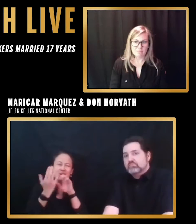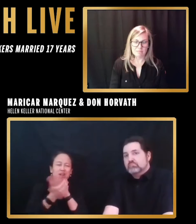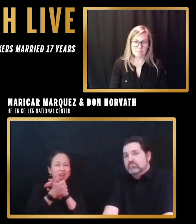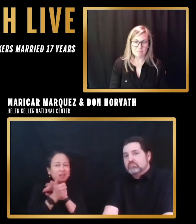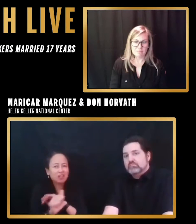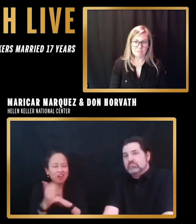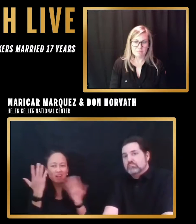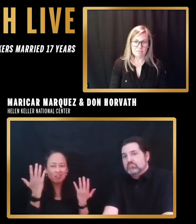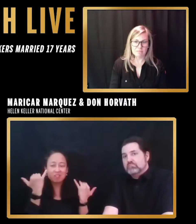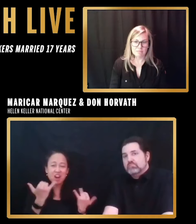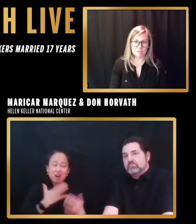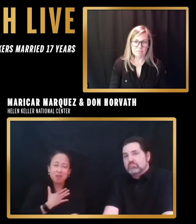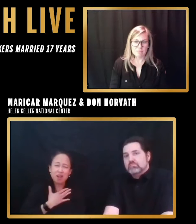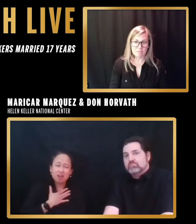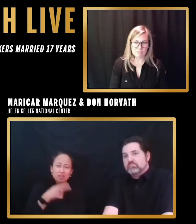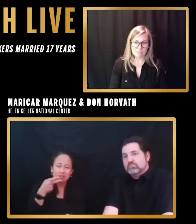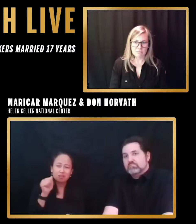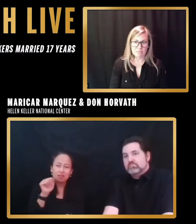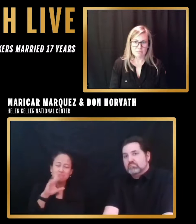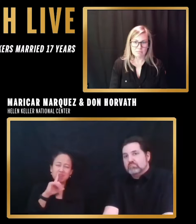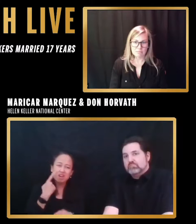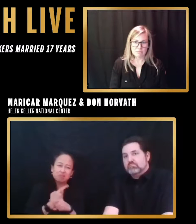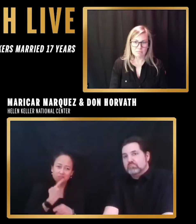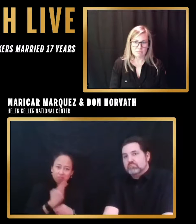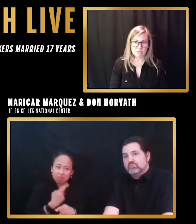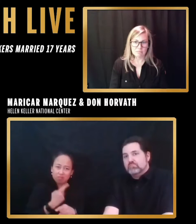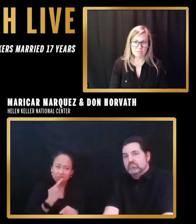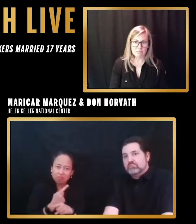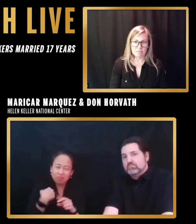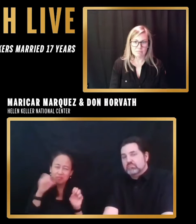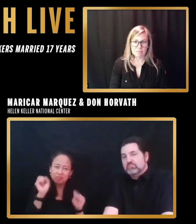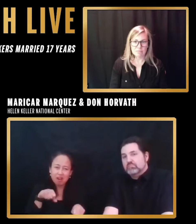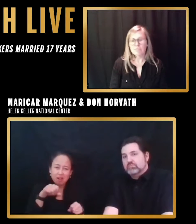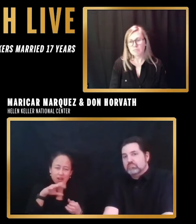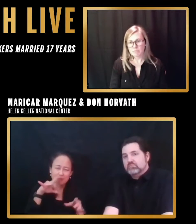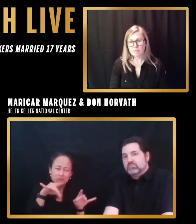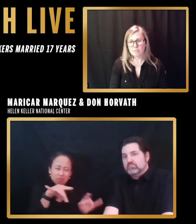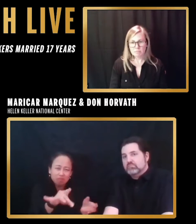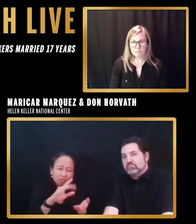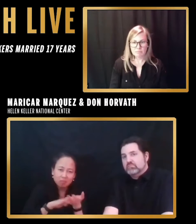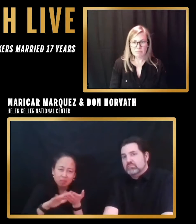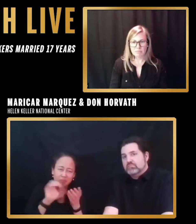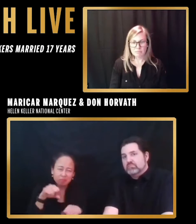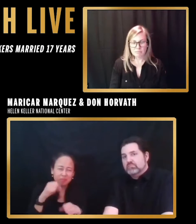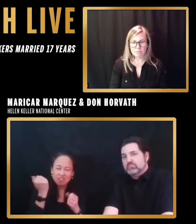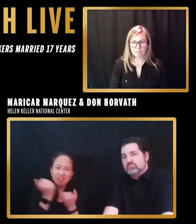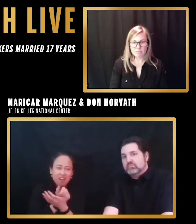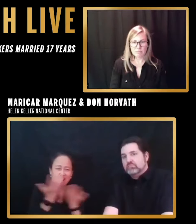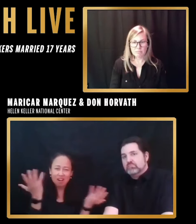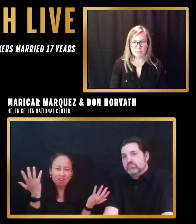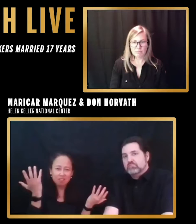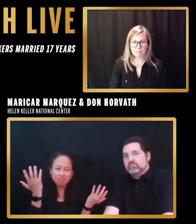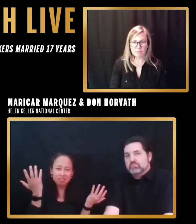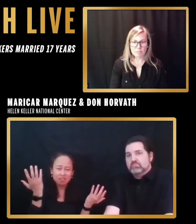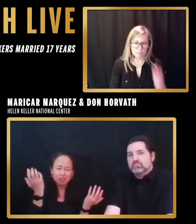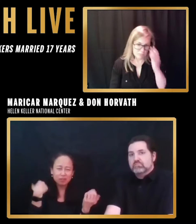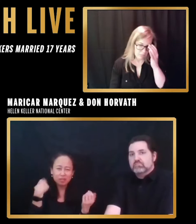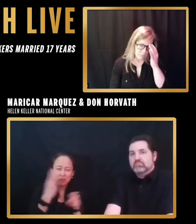get faster and faster. Now I read at a pretty average pace, I would